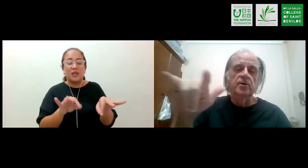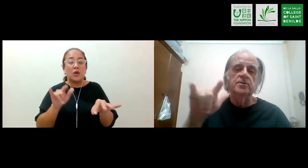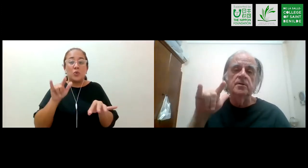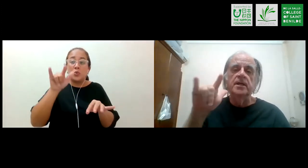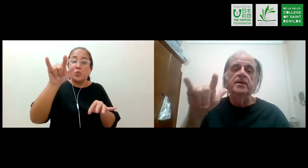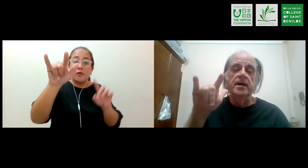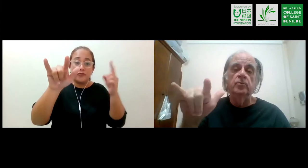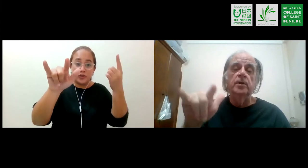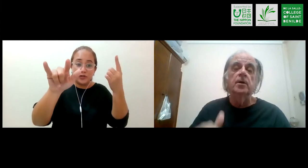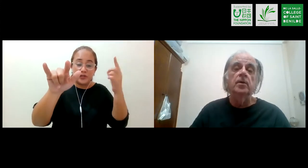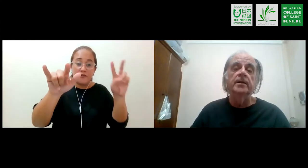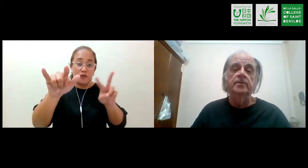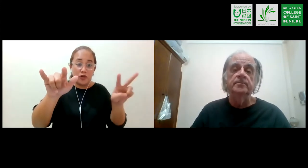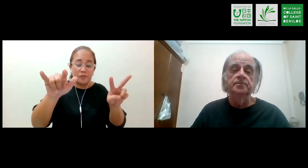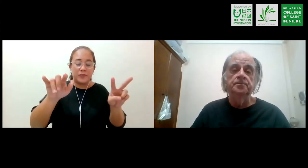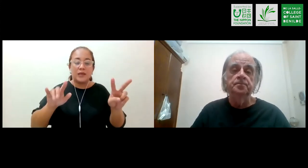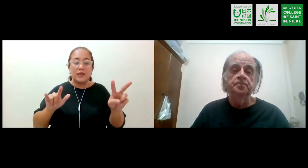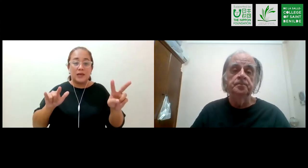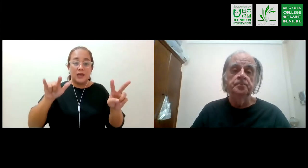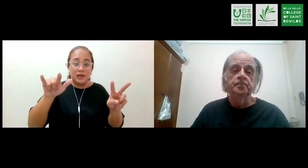go first and the noun would go later.